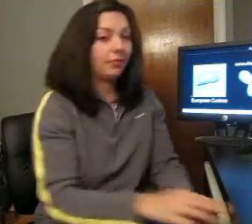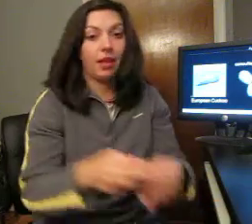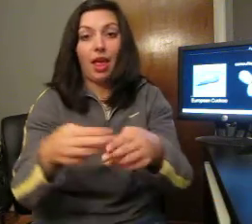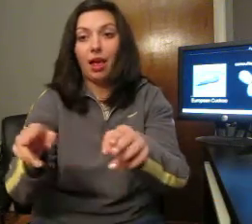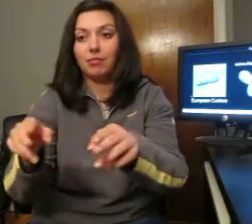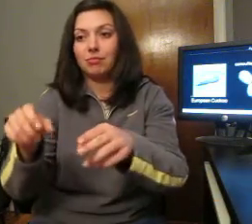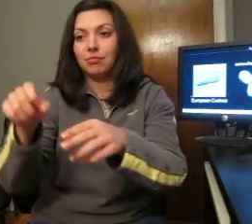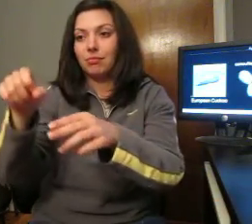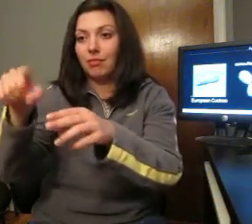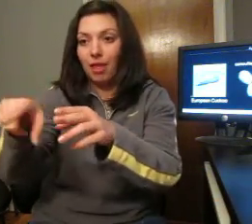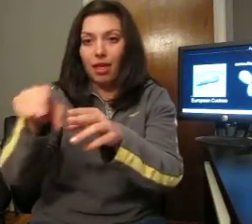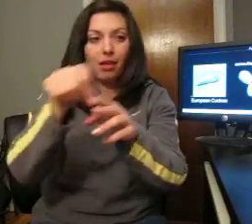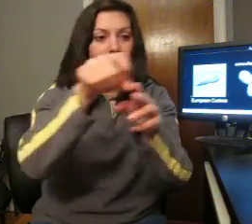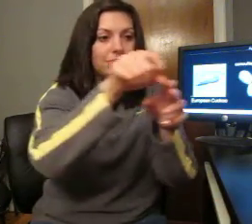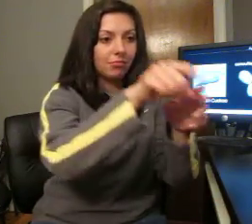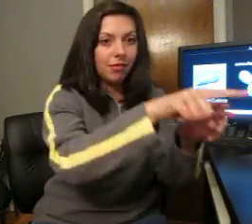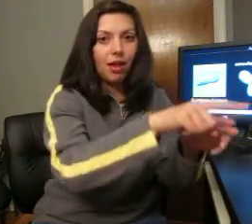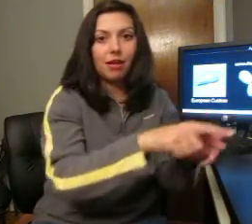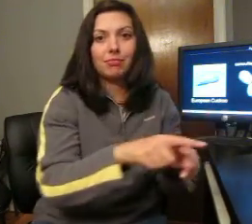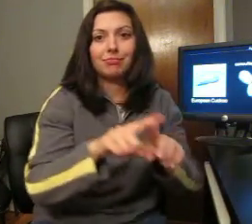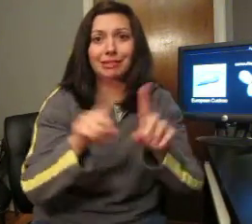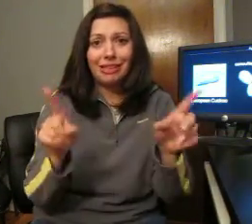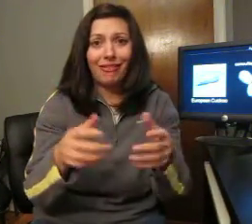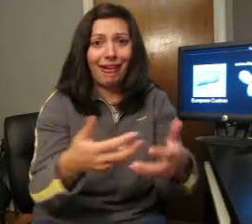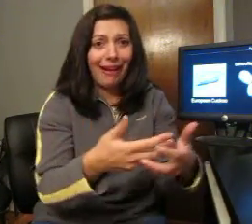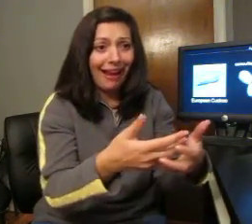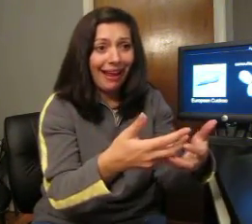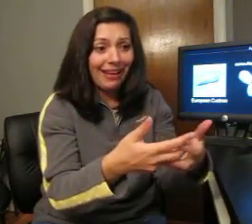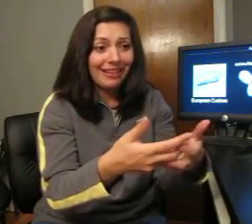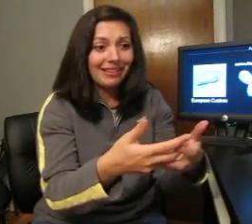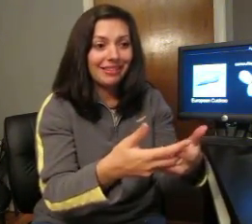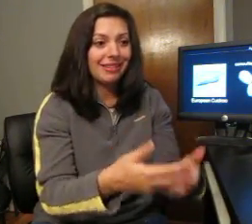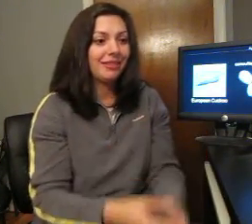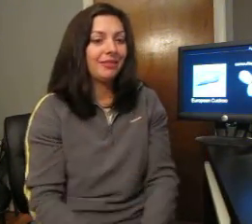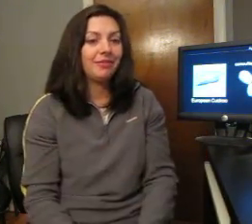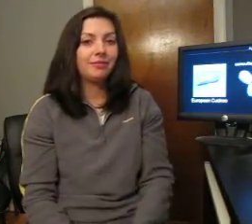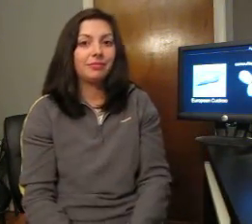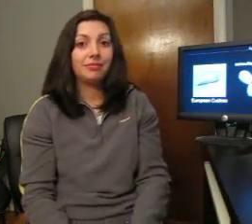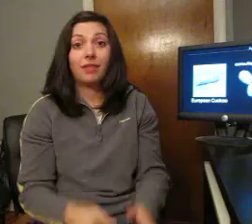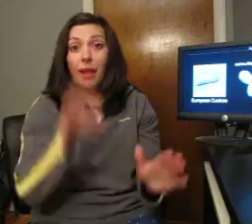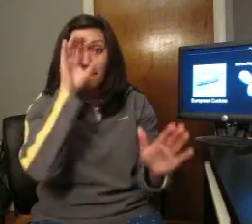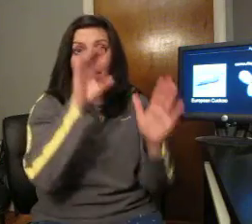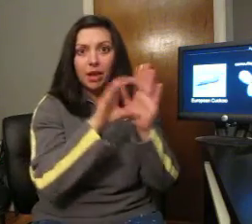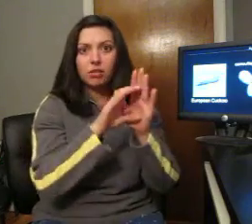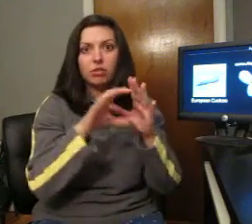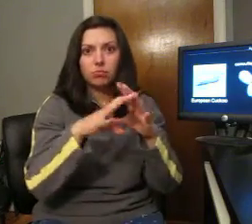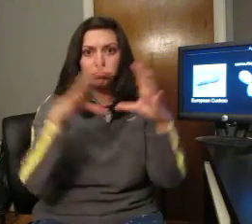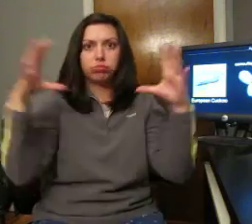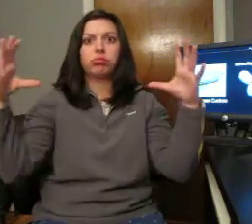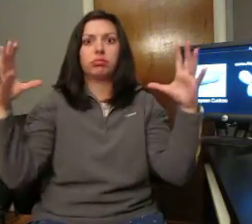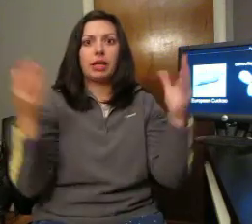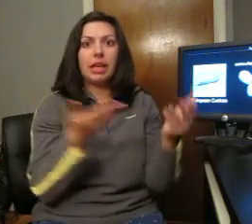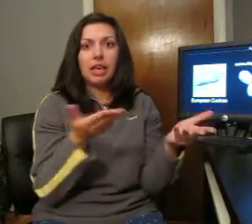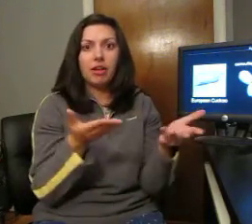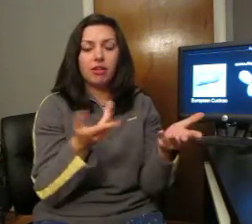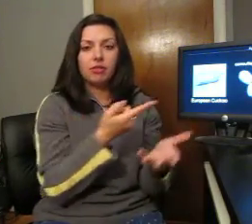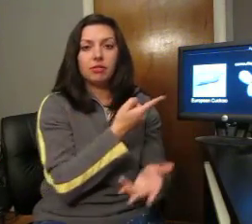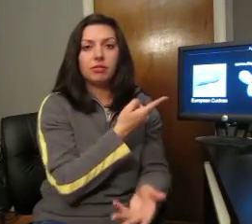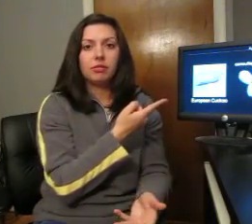different kinds of host nests. And here I've got a really enlarged photograph of two eggs of another species of bird and